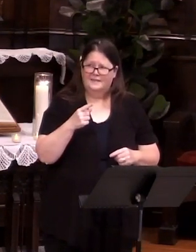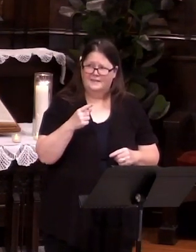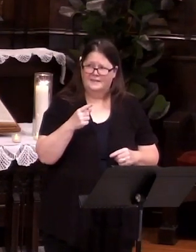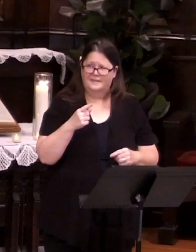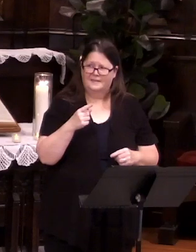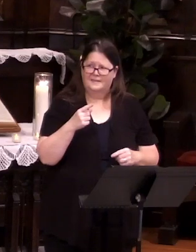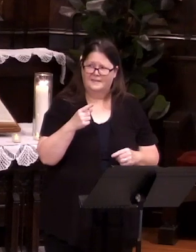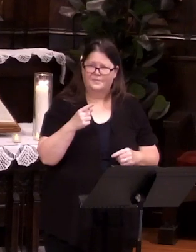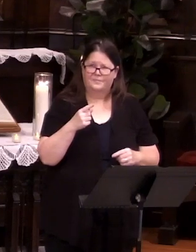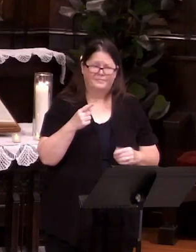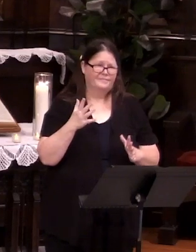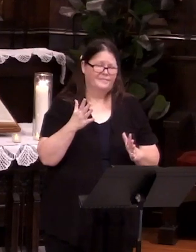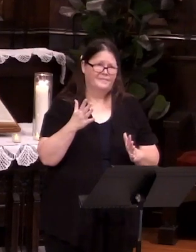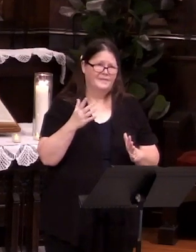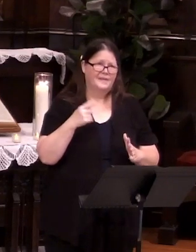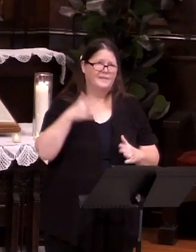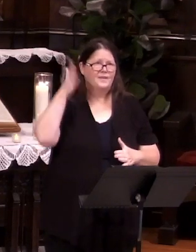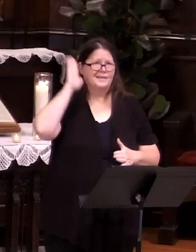and God was done.